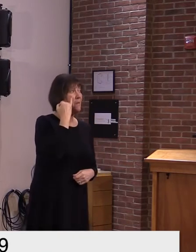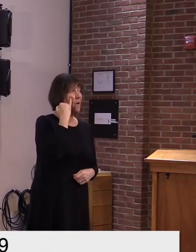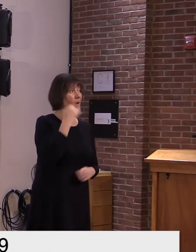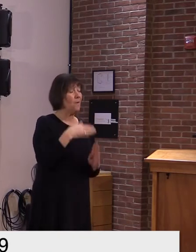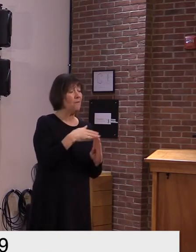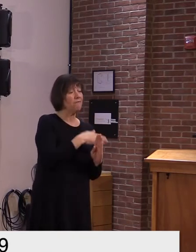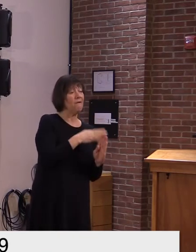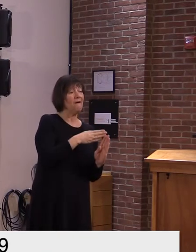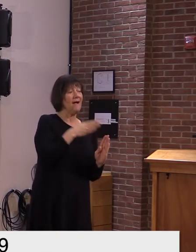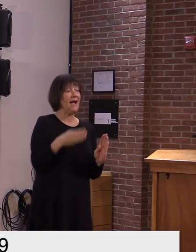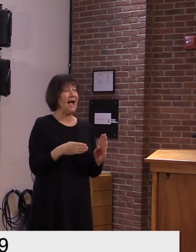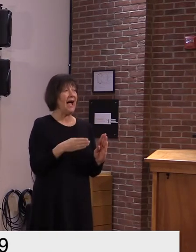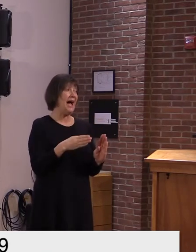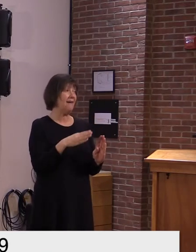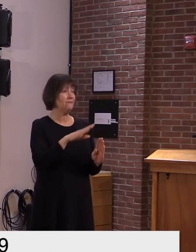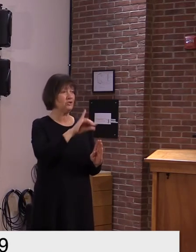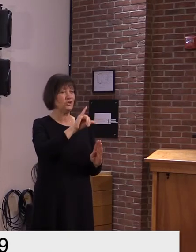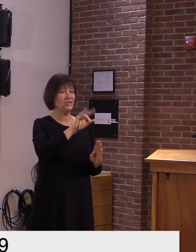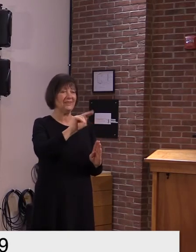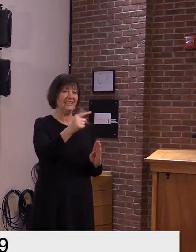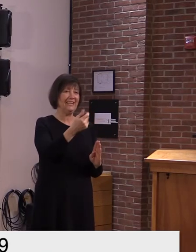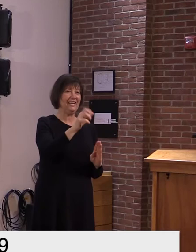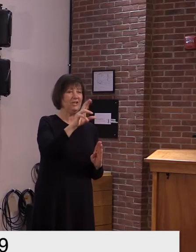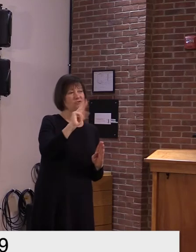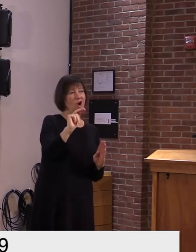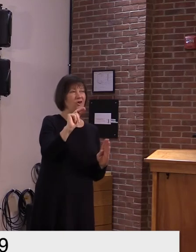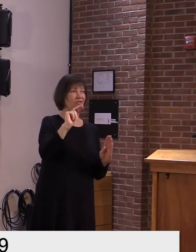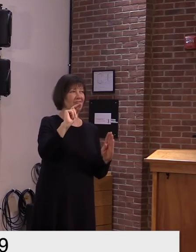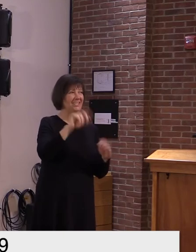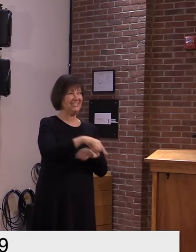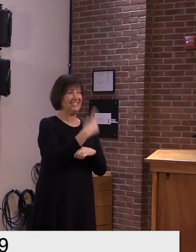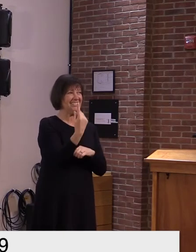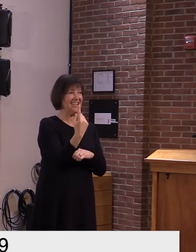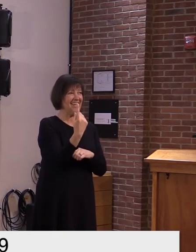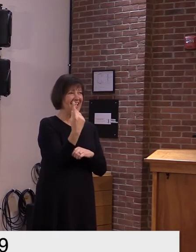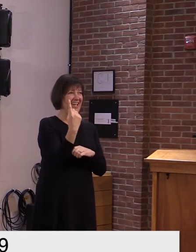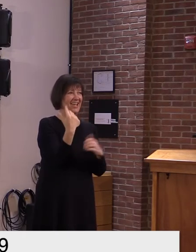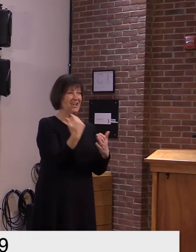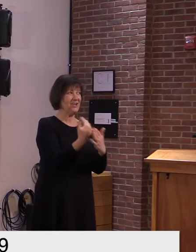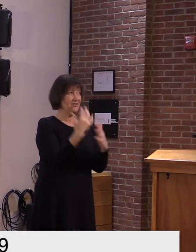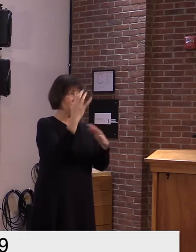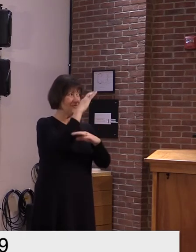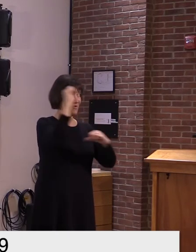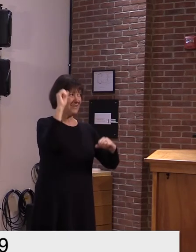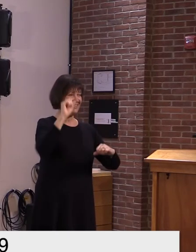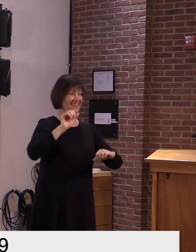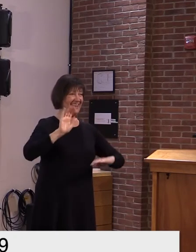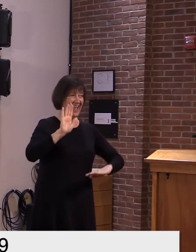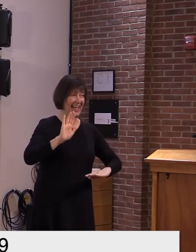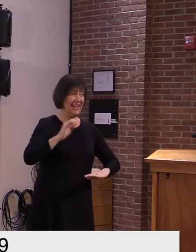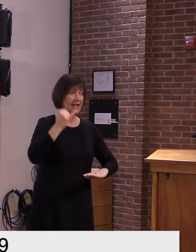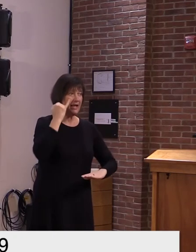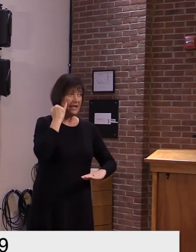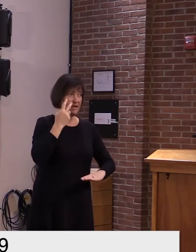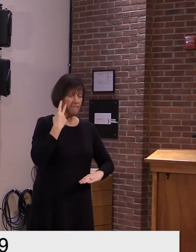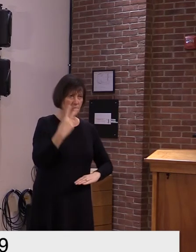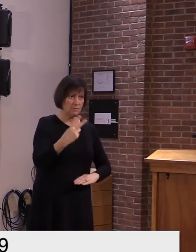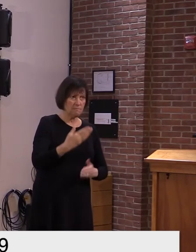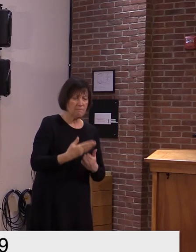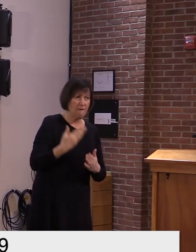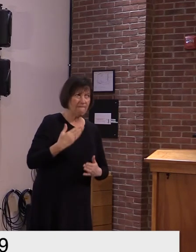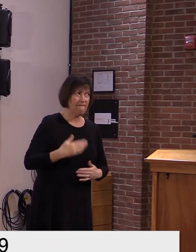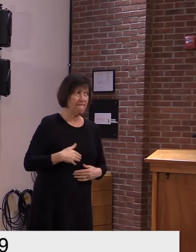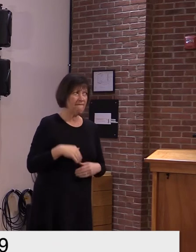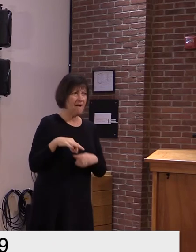Day that the 2020 general election was the victim of significant electoral fraud, would you call for and